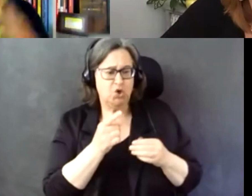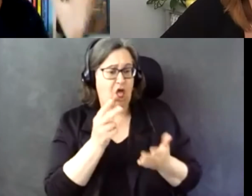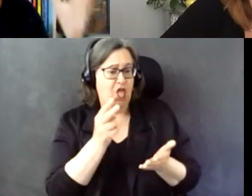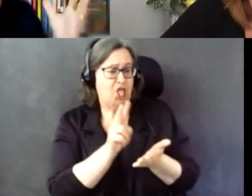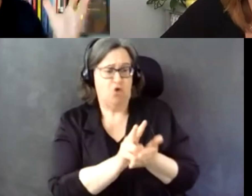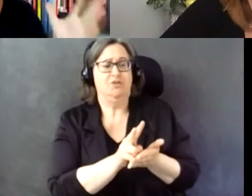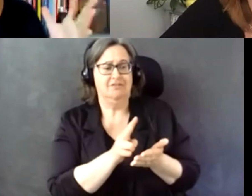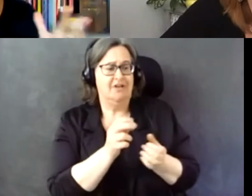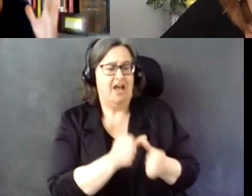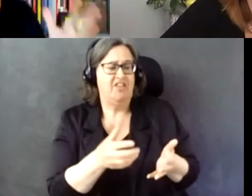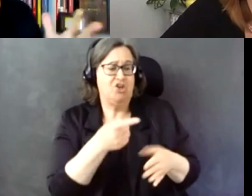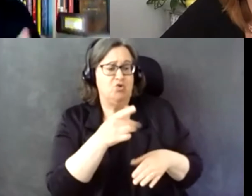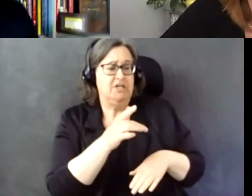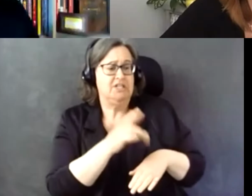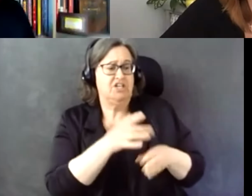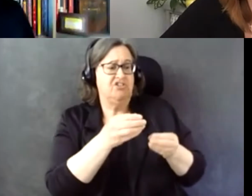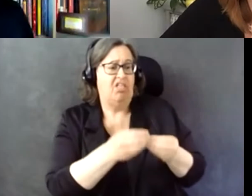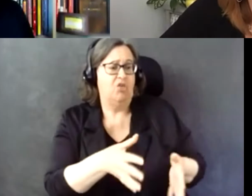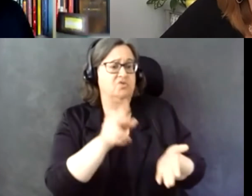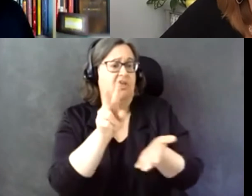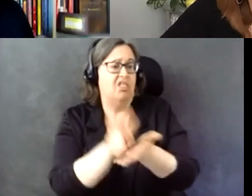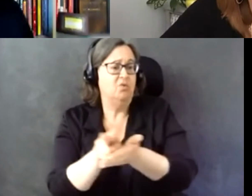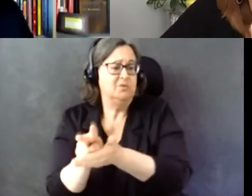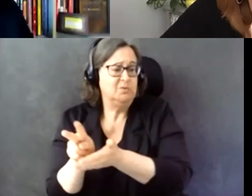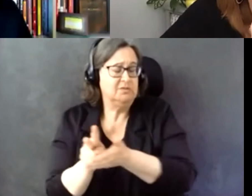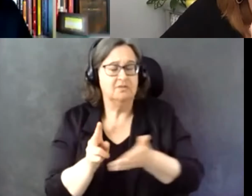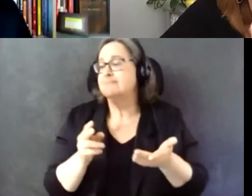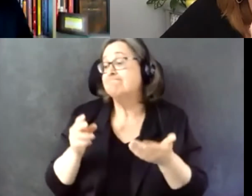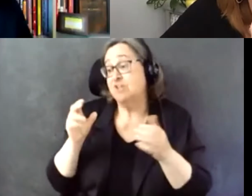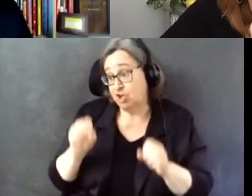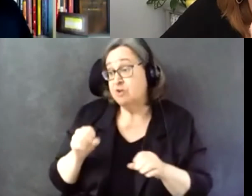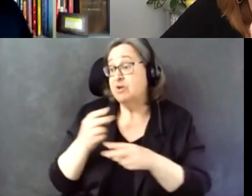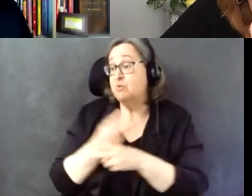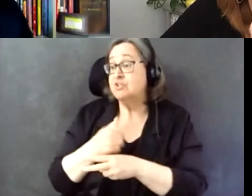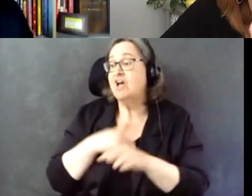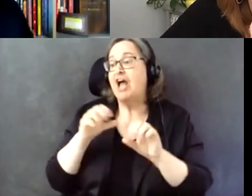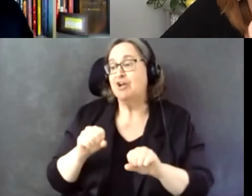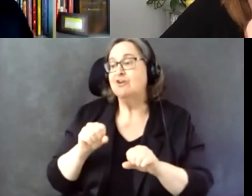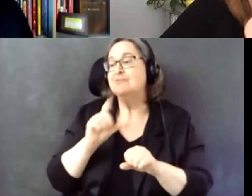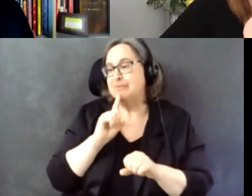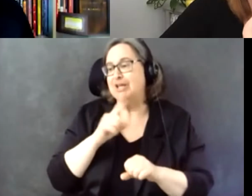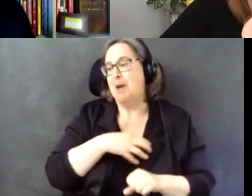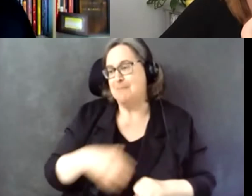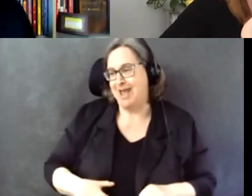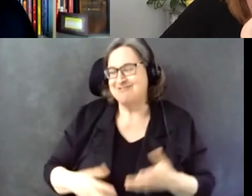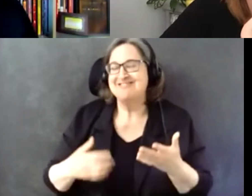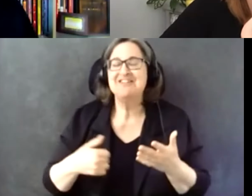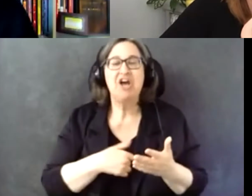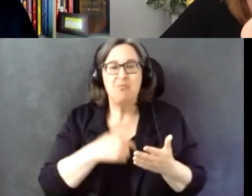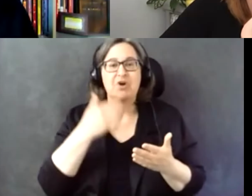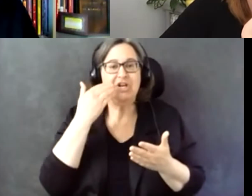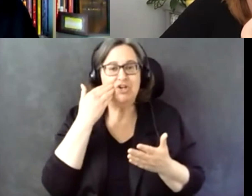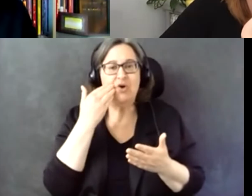right everything you touch you're losing and he says you know what it could be worse i could be a mayor right and we know that